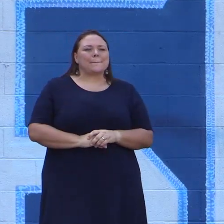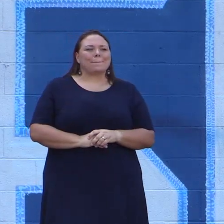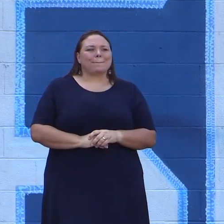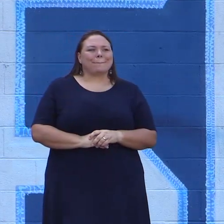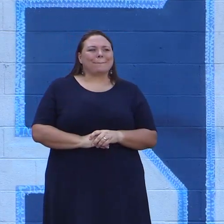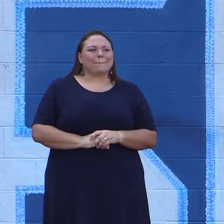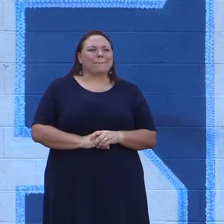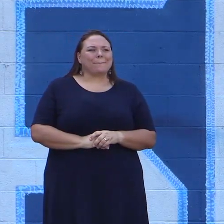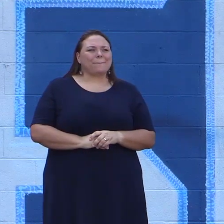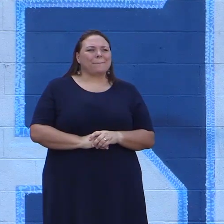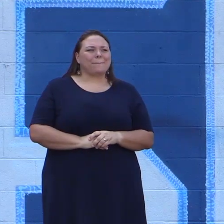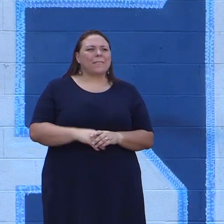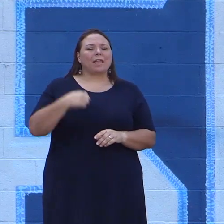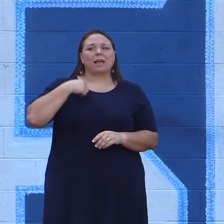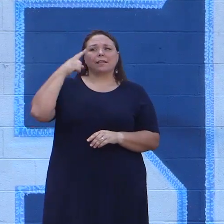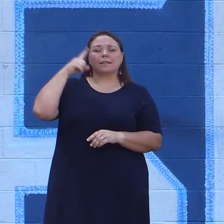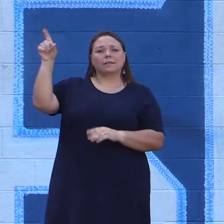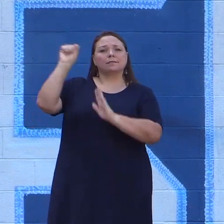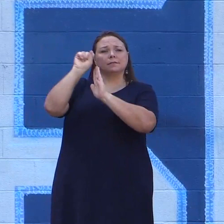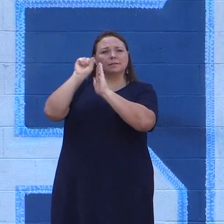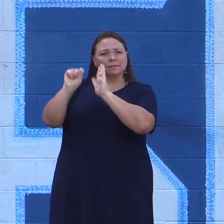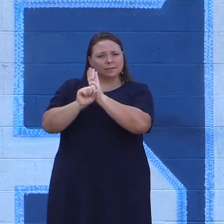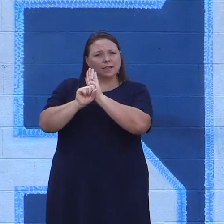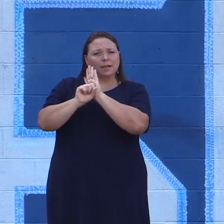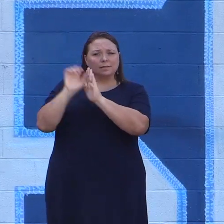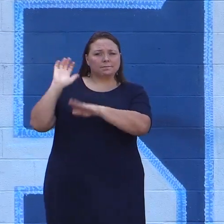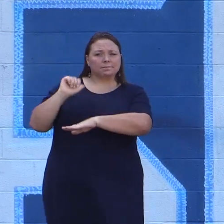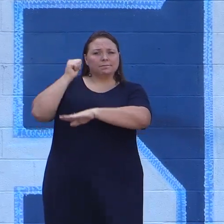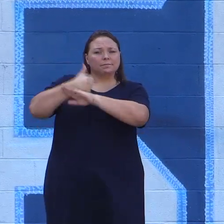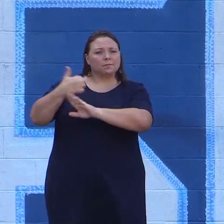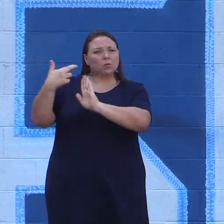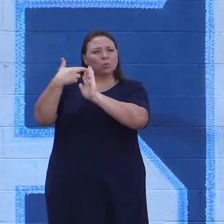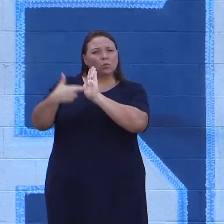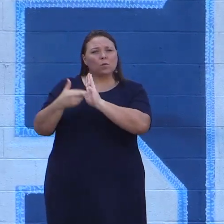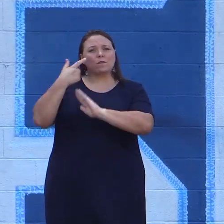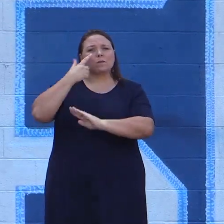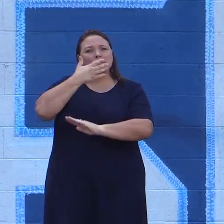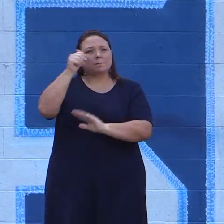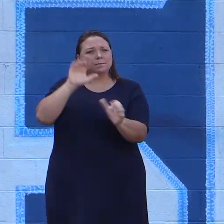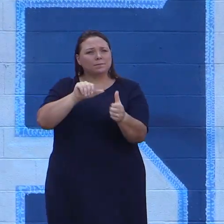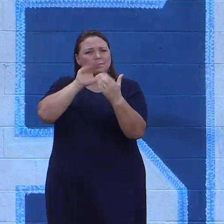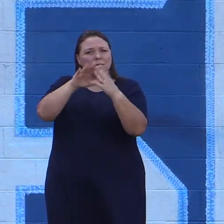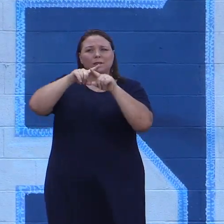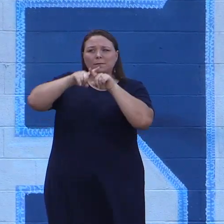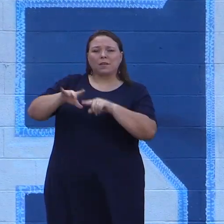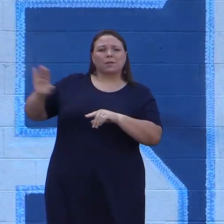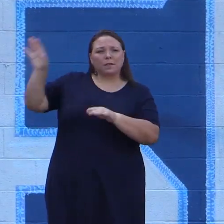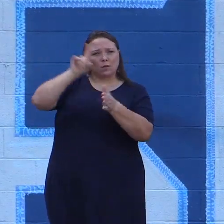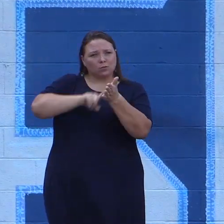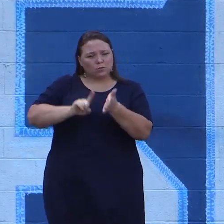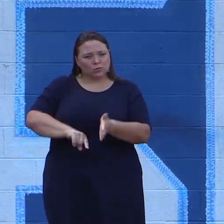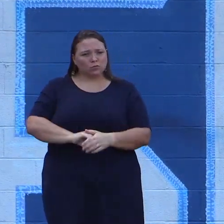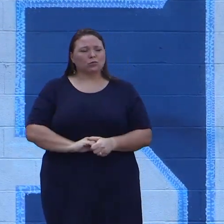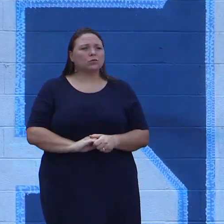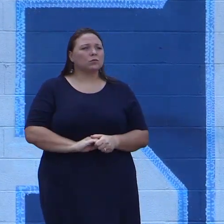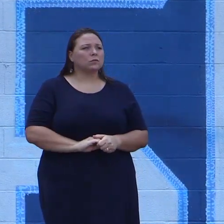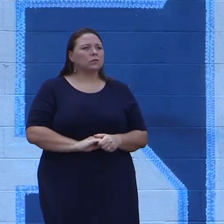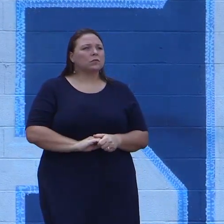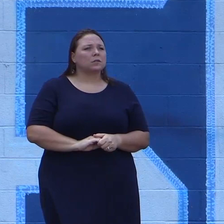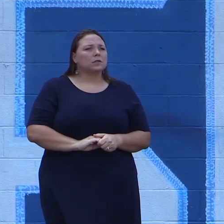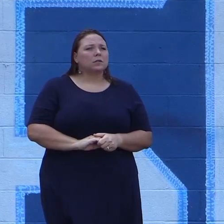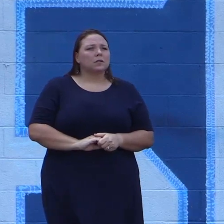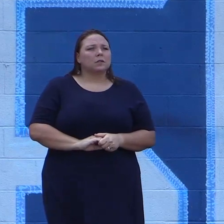I think the state has set some metrics of what's best practices based on what they've gotten on. And